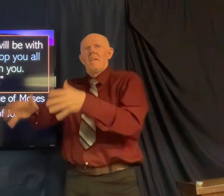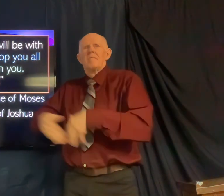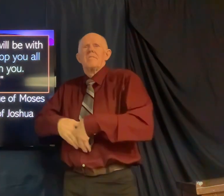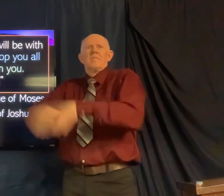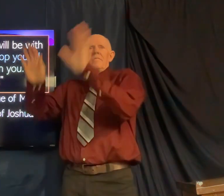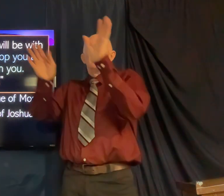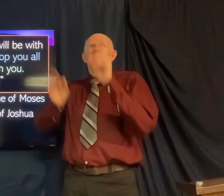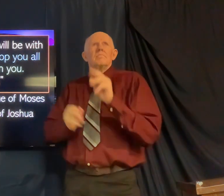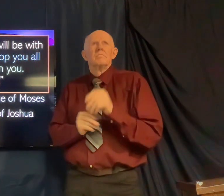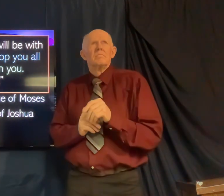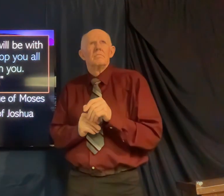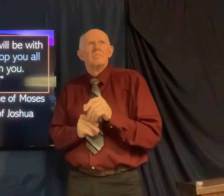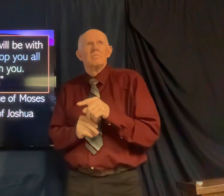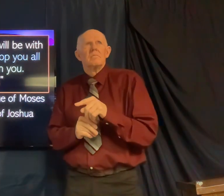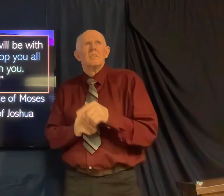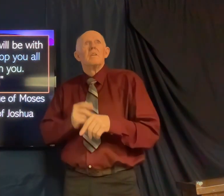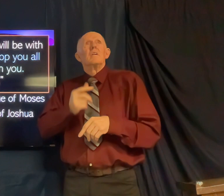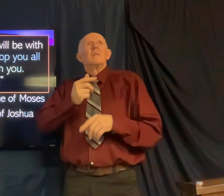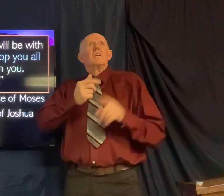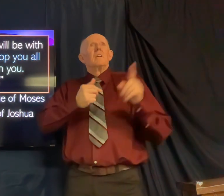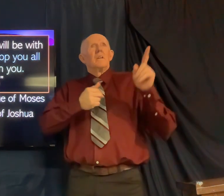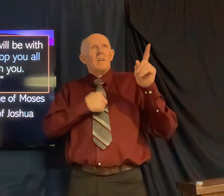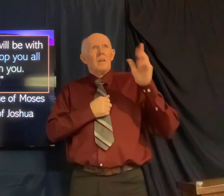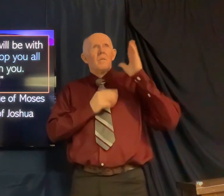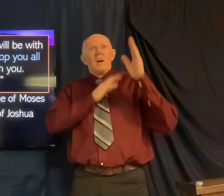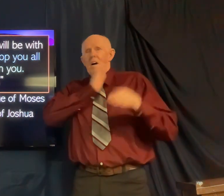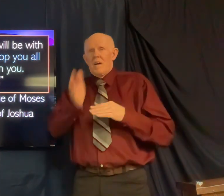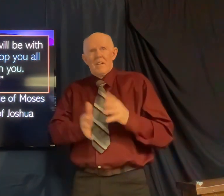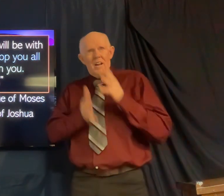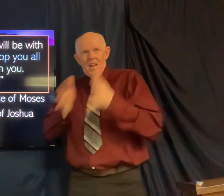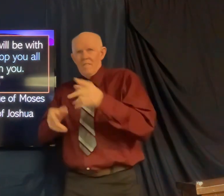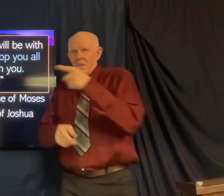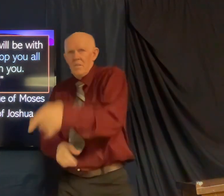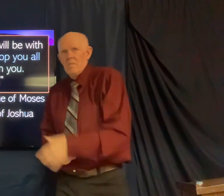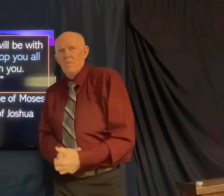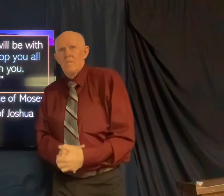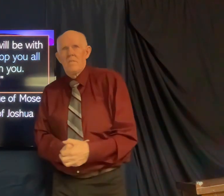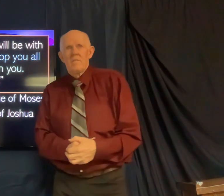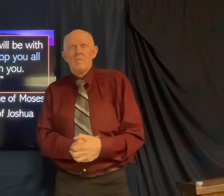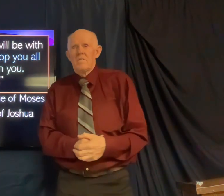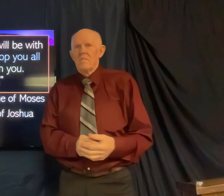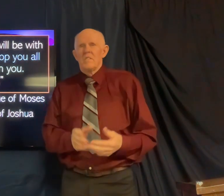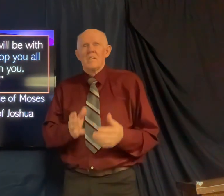will not give up or leave you. I will never leave you.